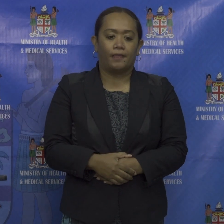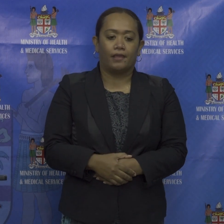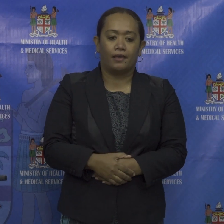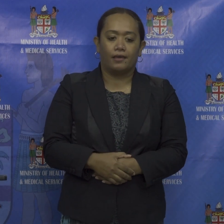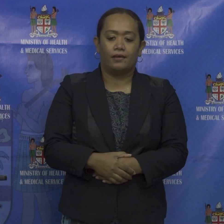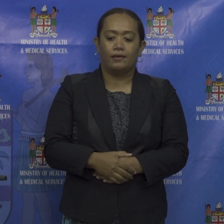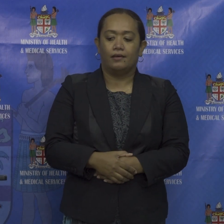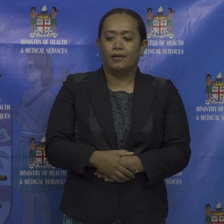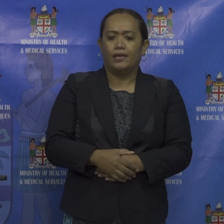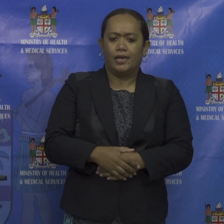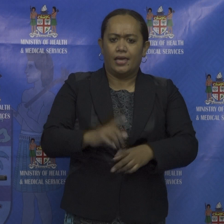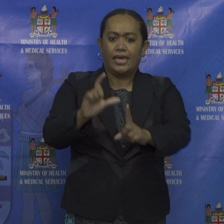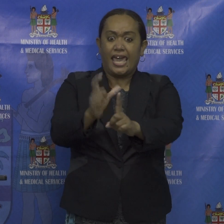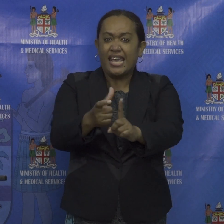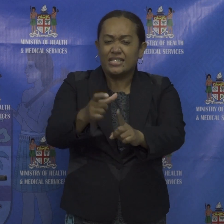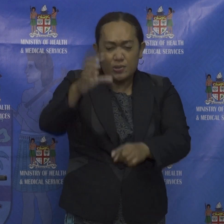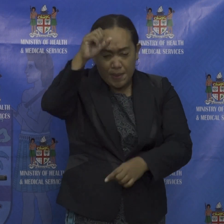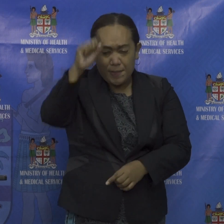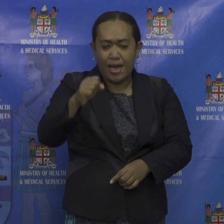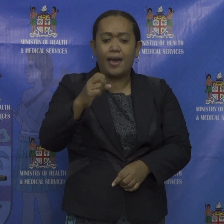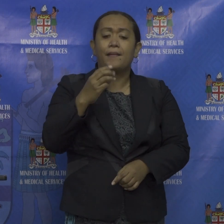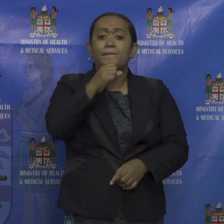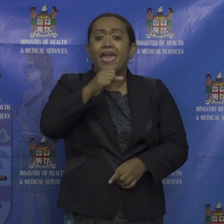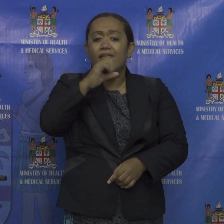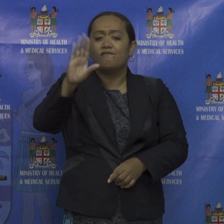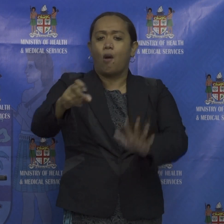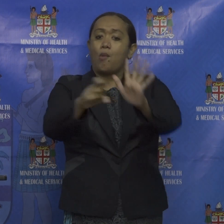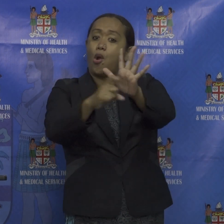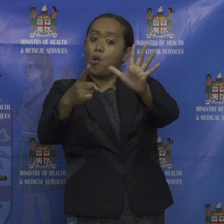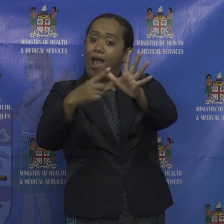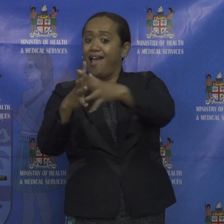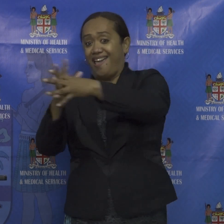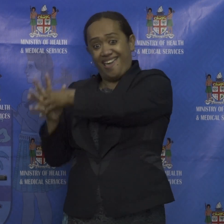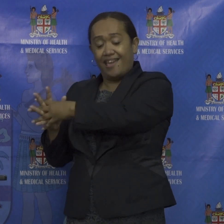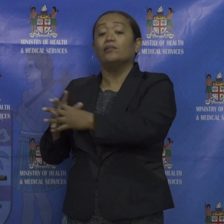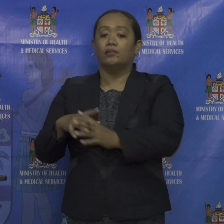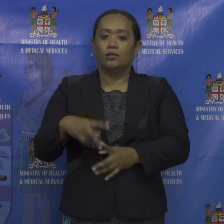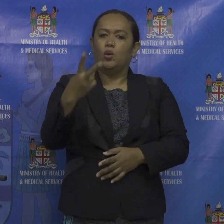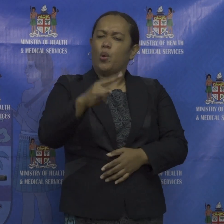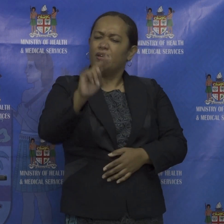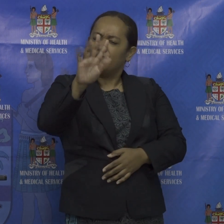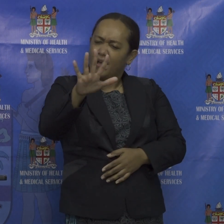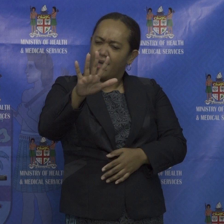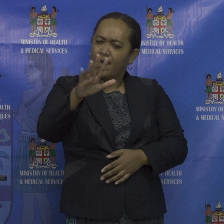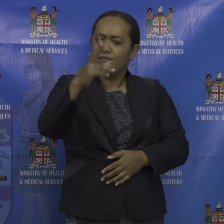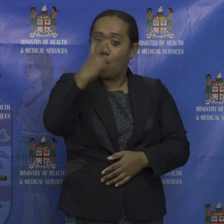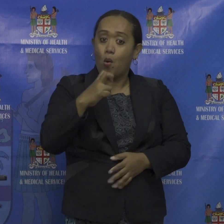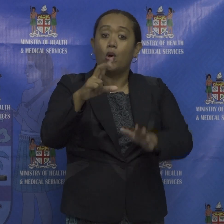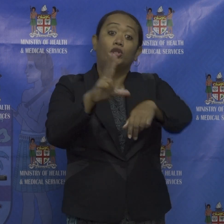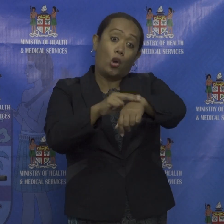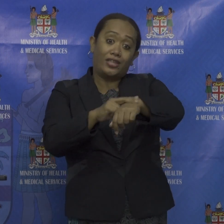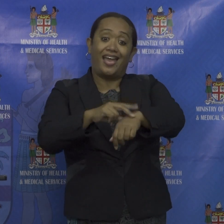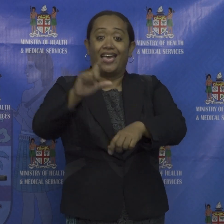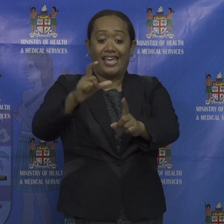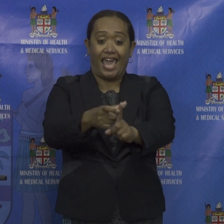under investigation are the second male from Ra, case 116, the 25-year-old doctor at Lautoka Hospital, case